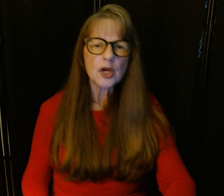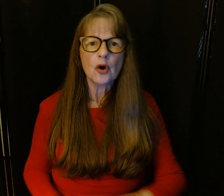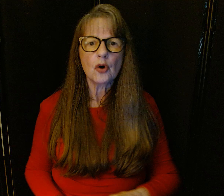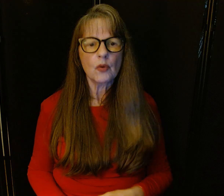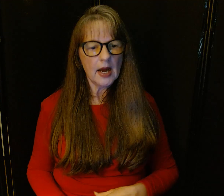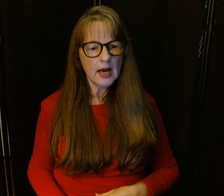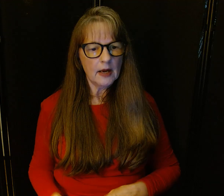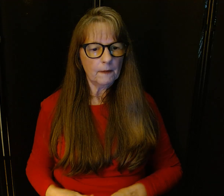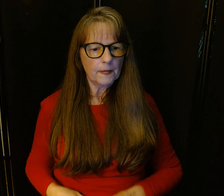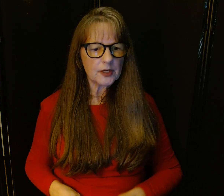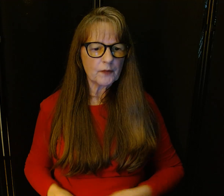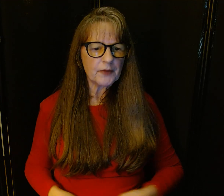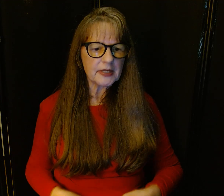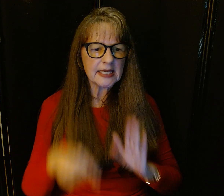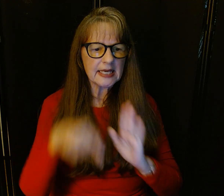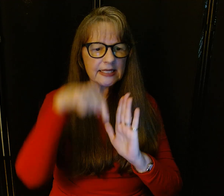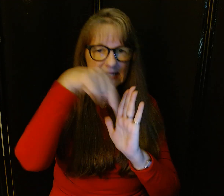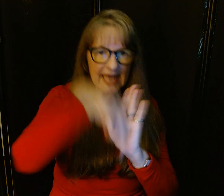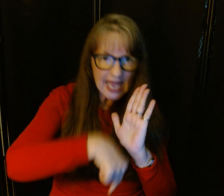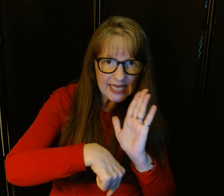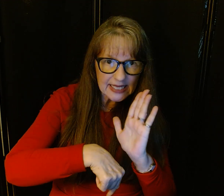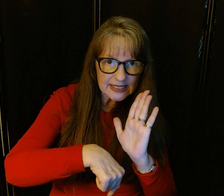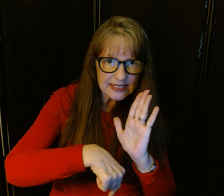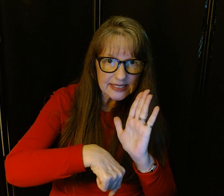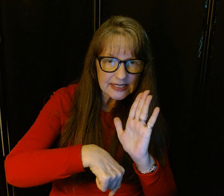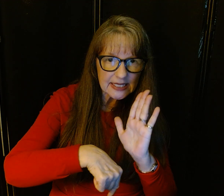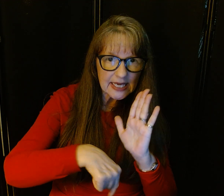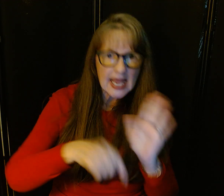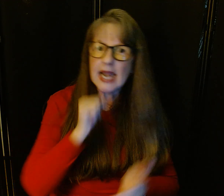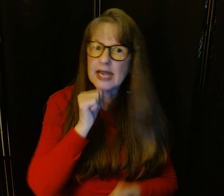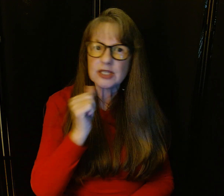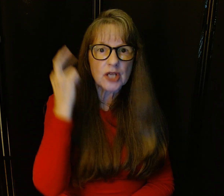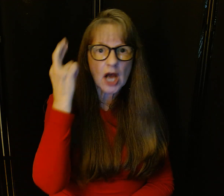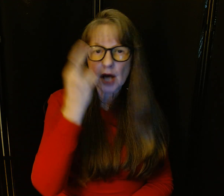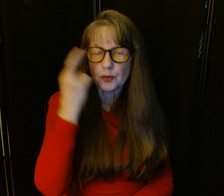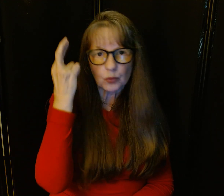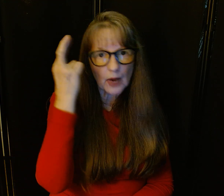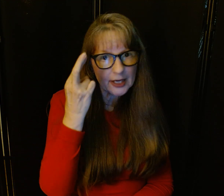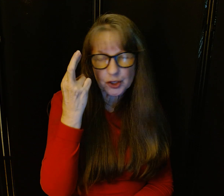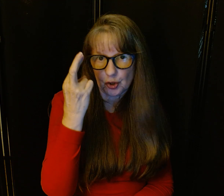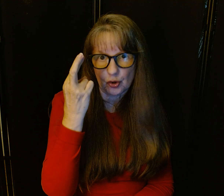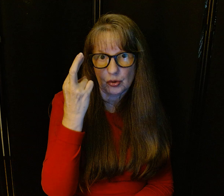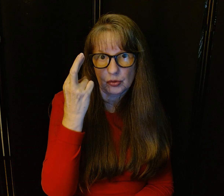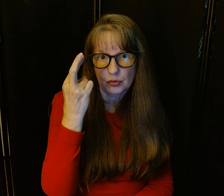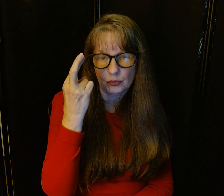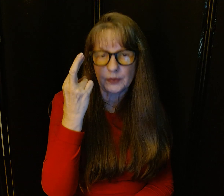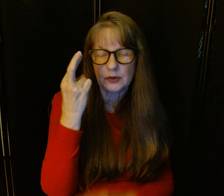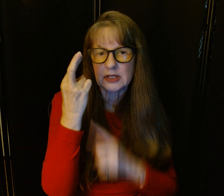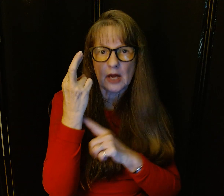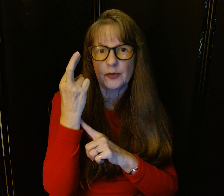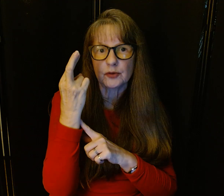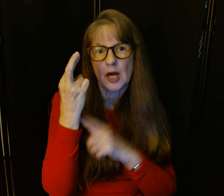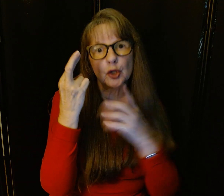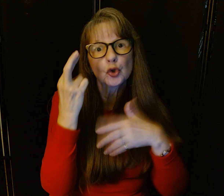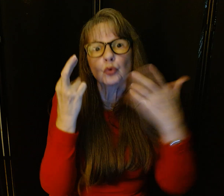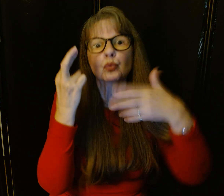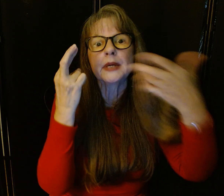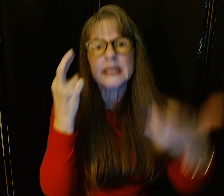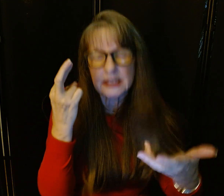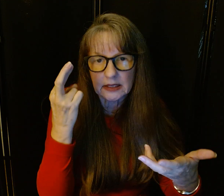So if it's the intense and it's not rational, there's not a good reason